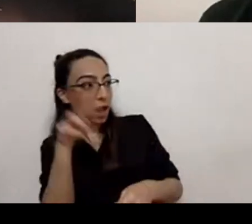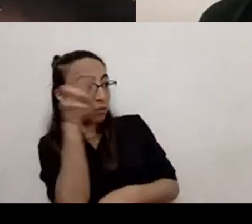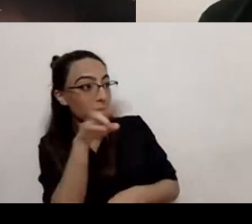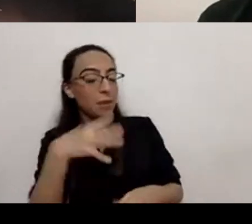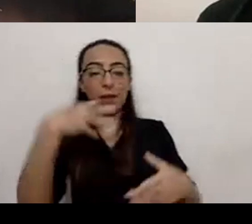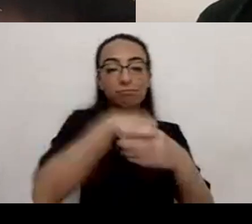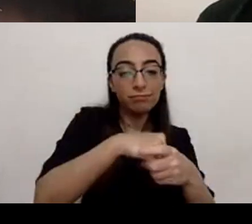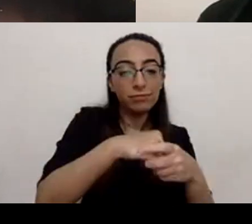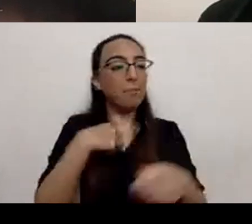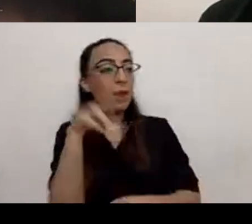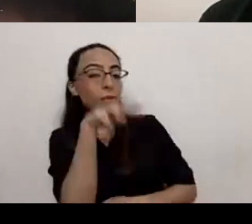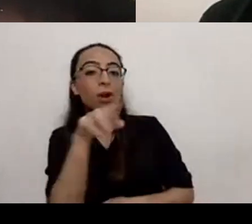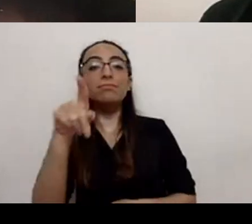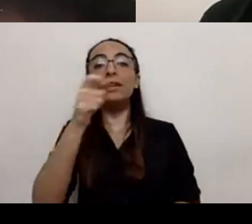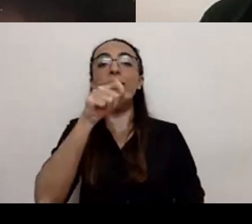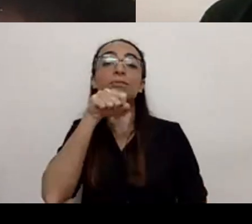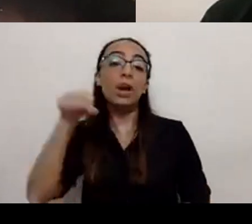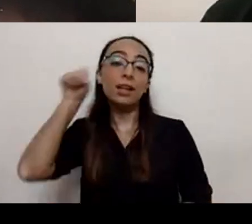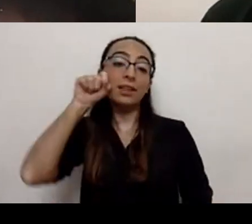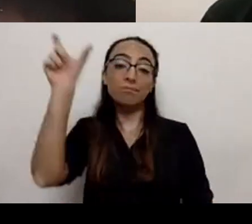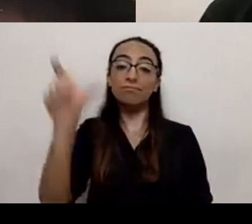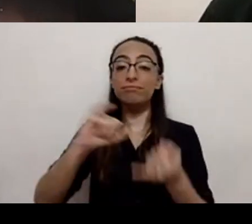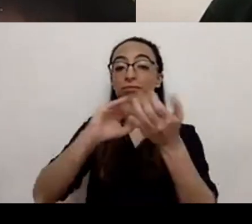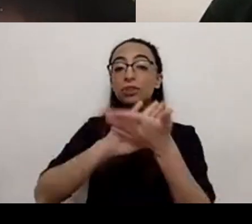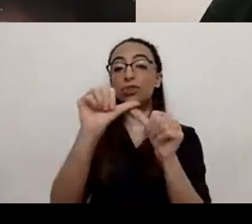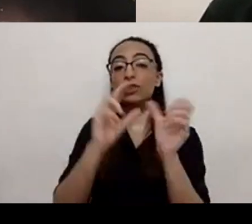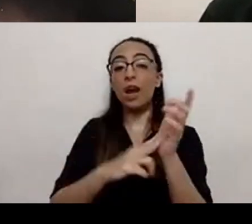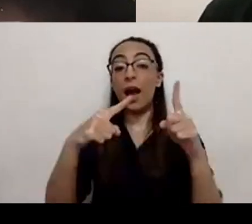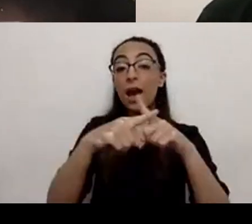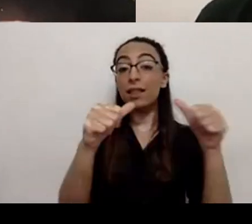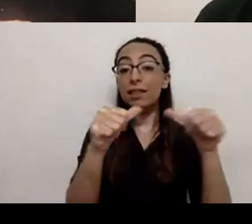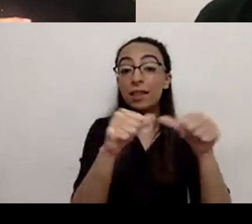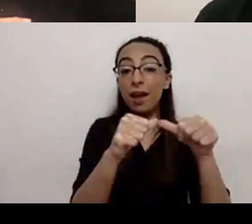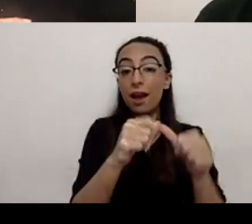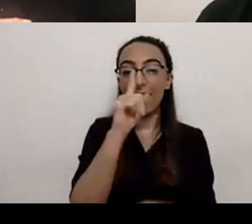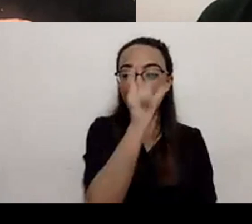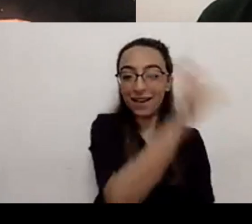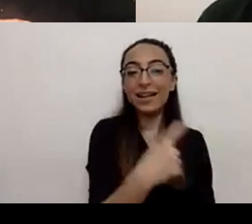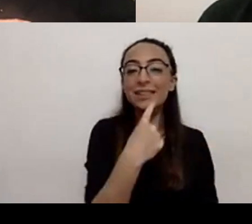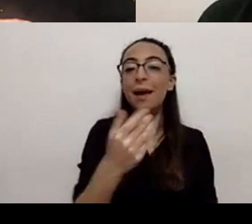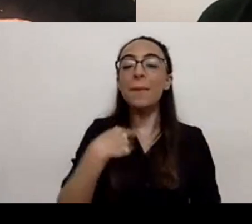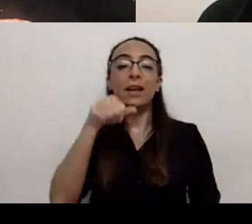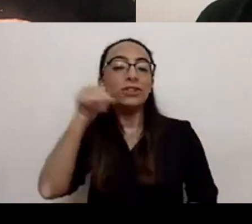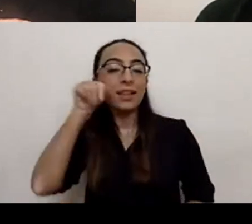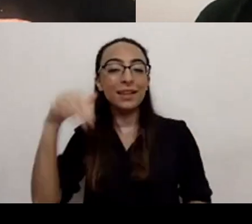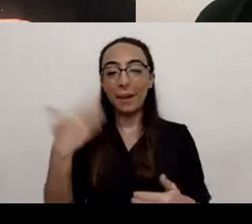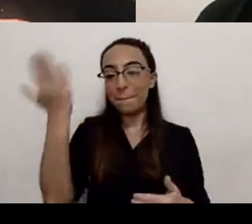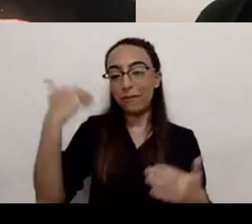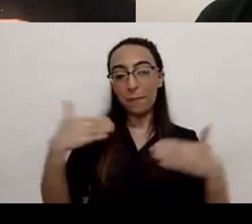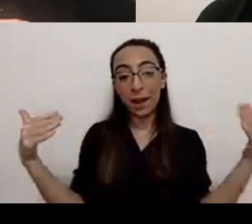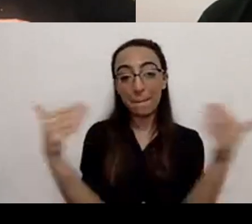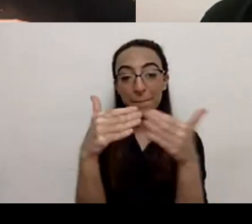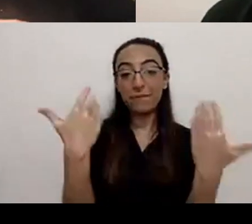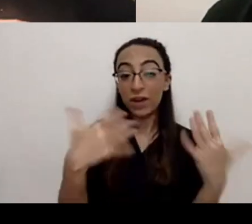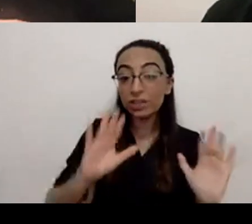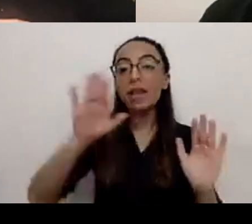As Shanta Velluri was saying, that she met Shanti at a particular place, and then, Here